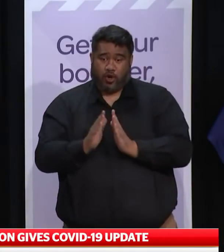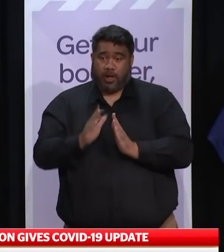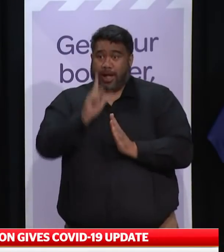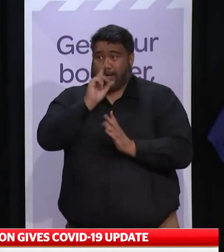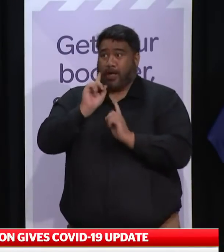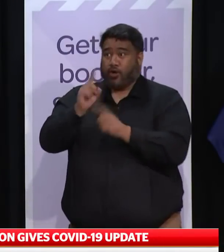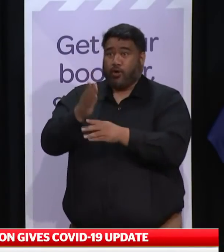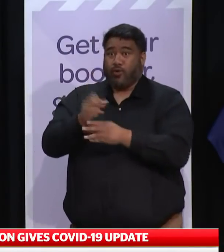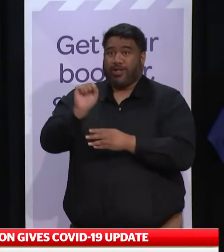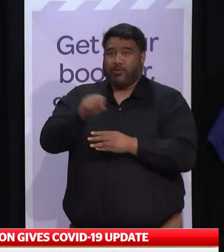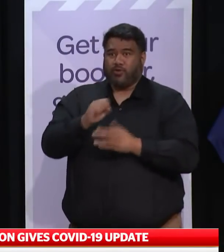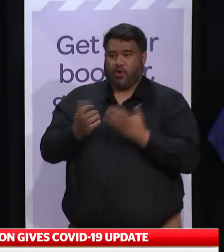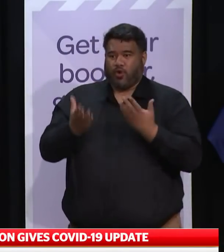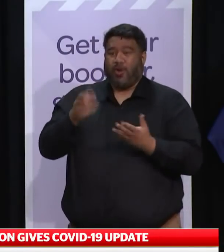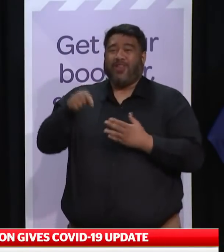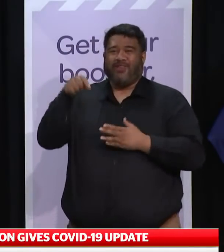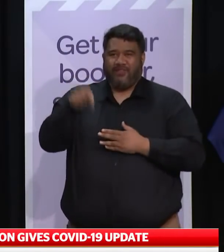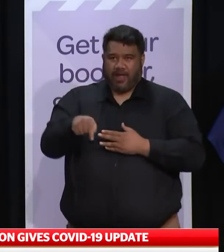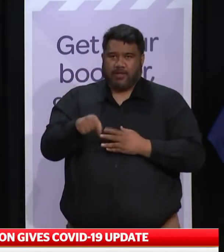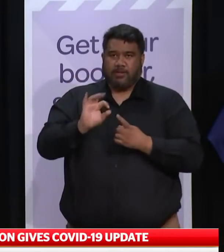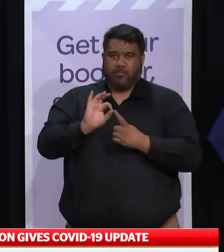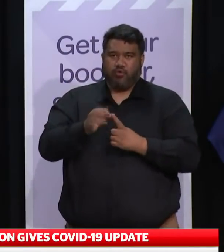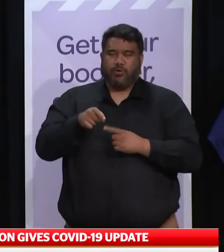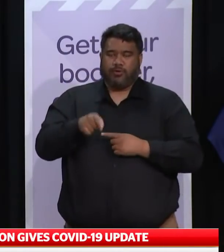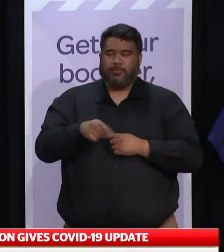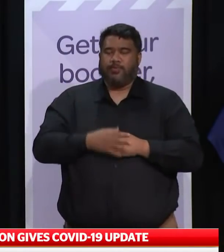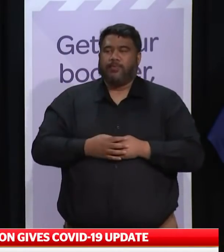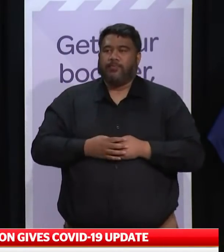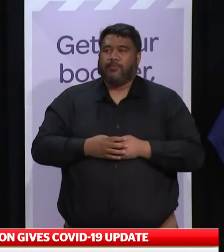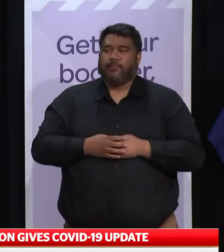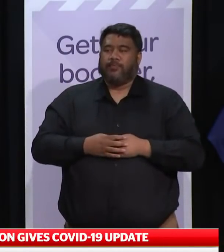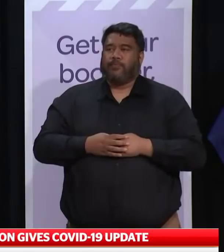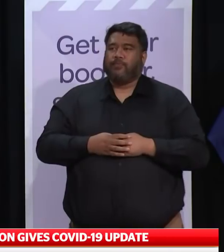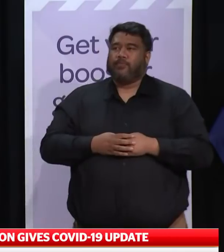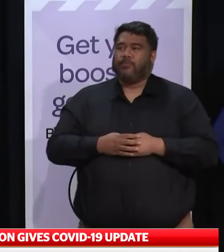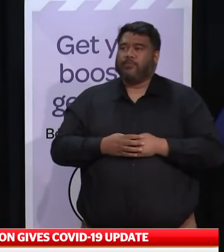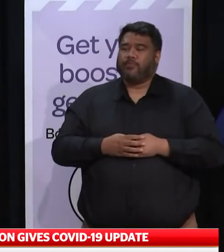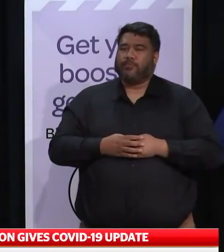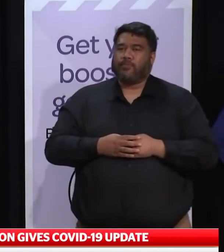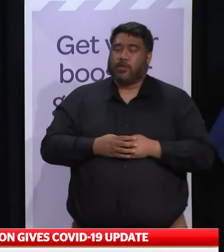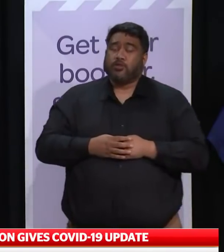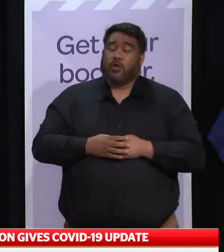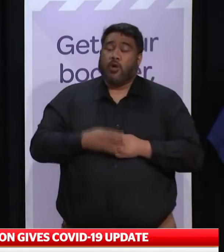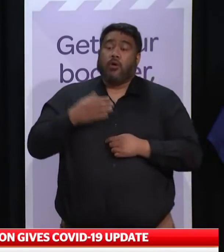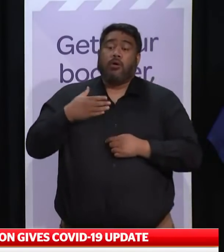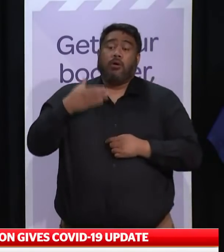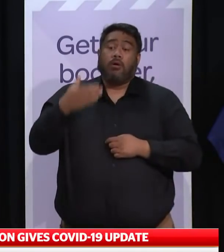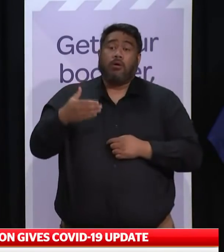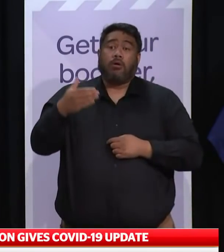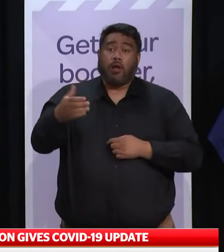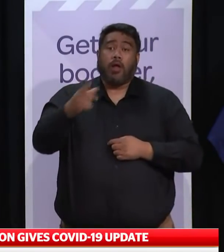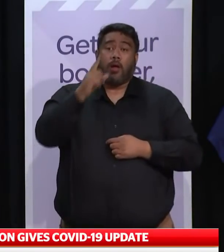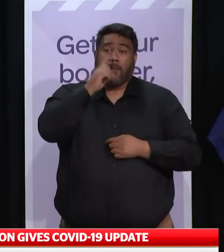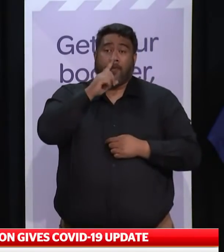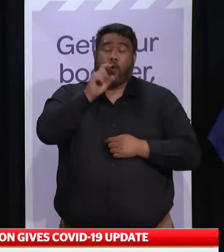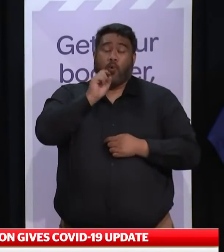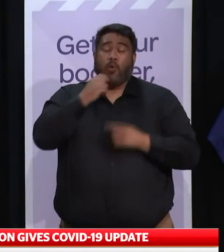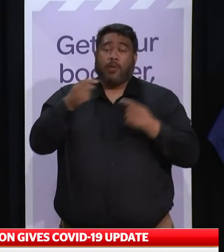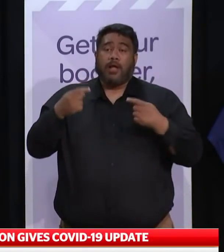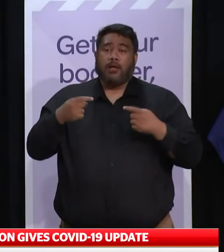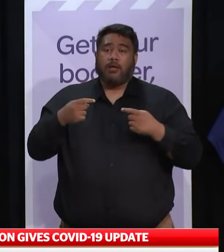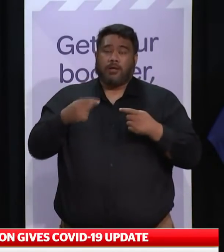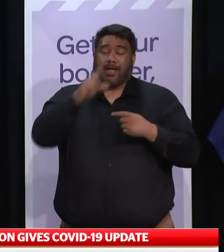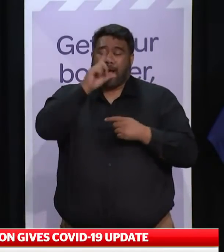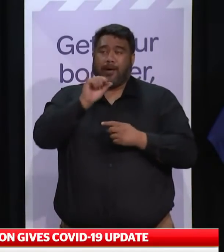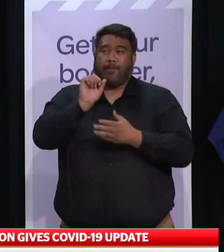see that. But equally, people themselves, as we move through this process, will be able to purchase them. I'm not going to put a time on that today, though. Will